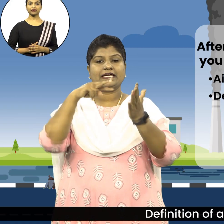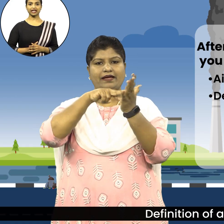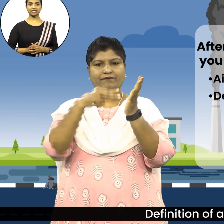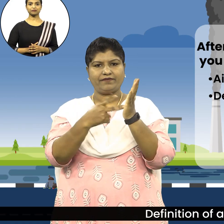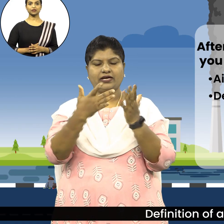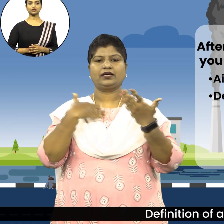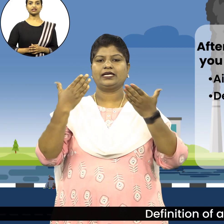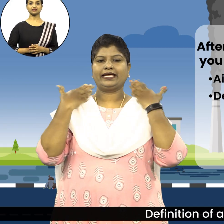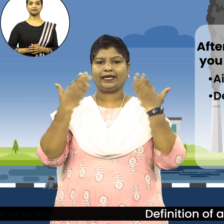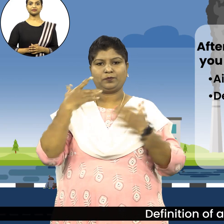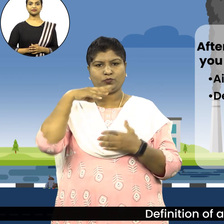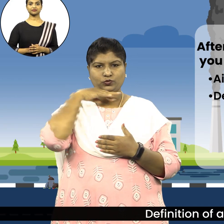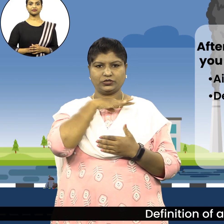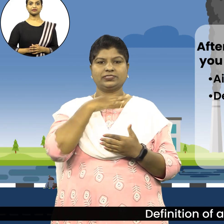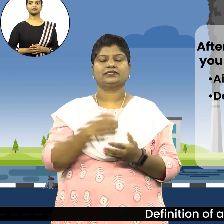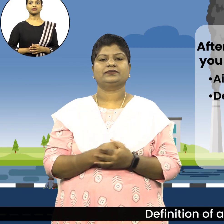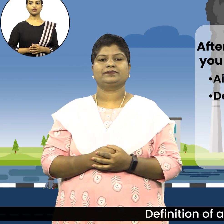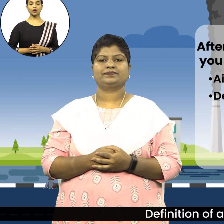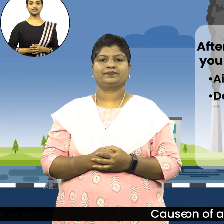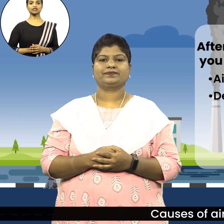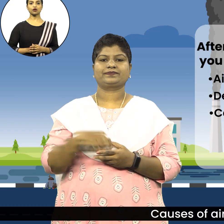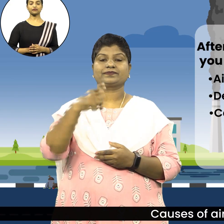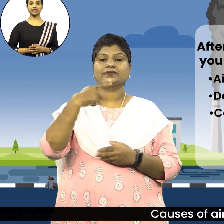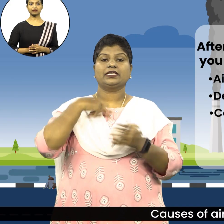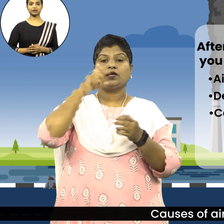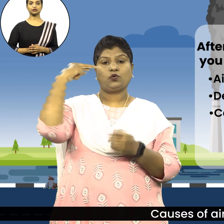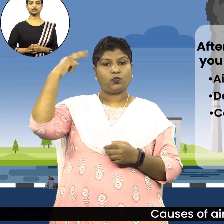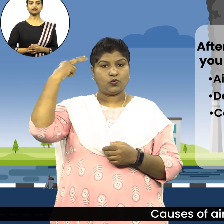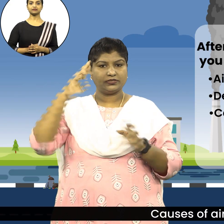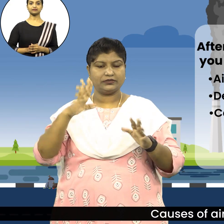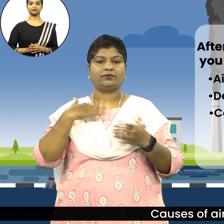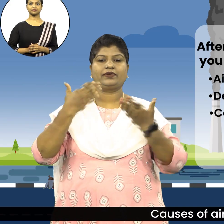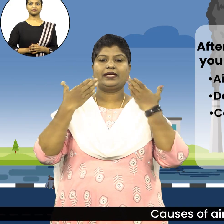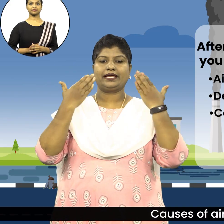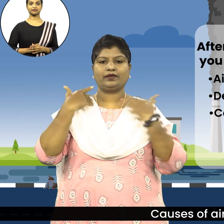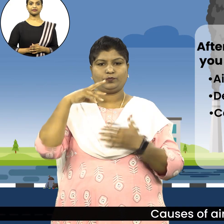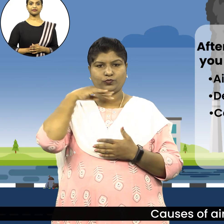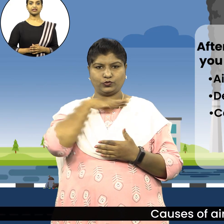definition of air pollution, causes of air pollution,